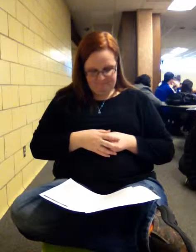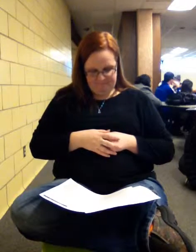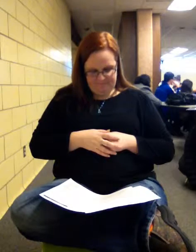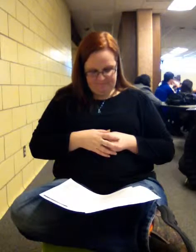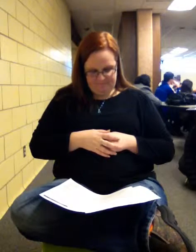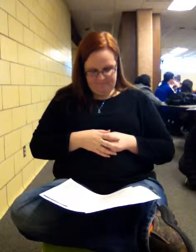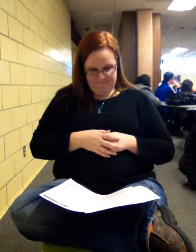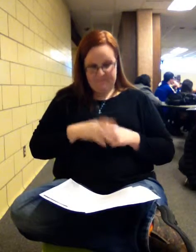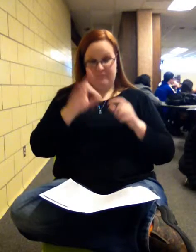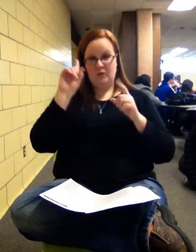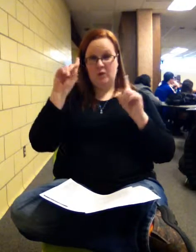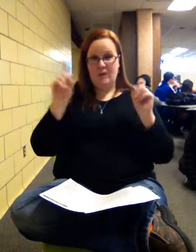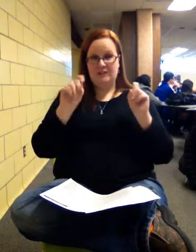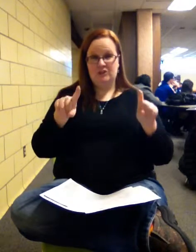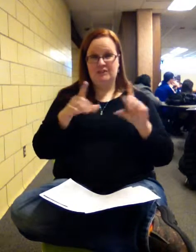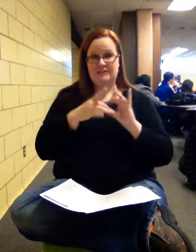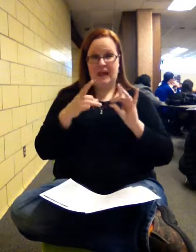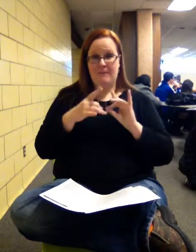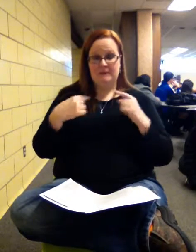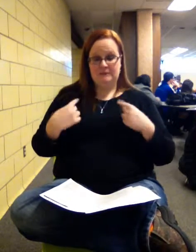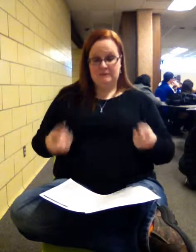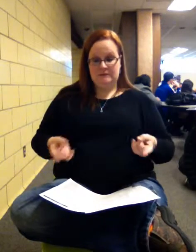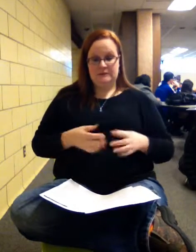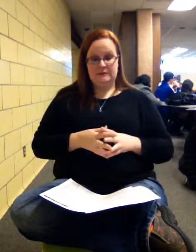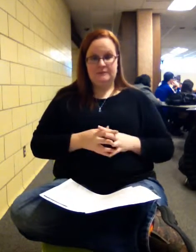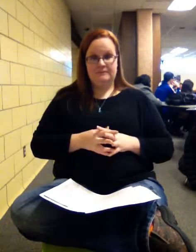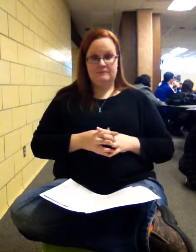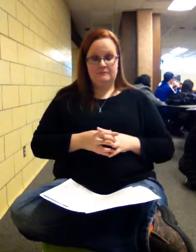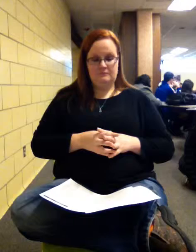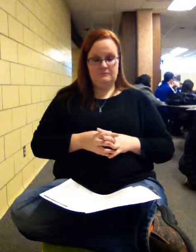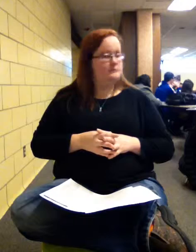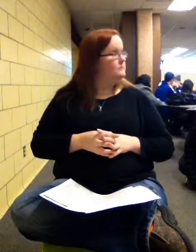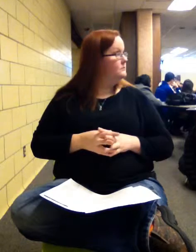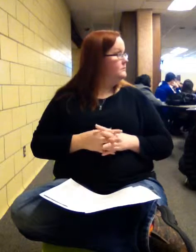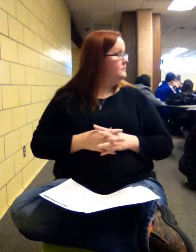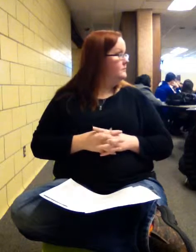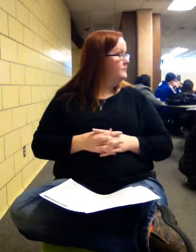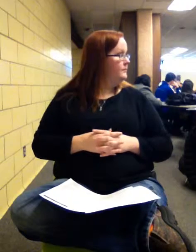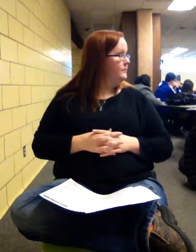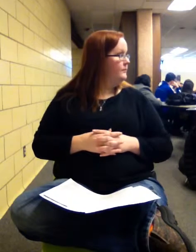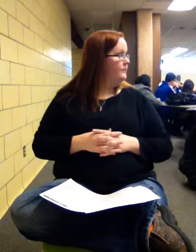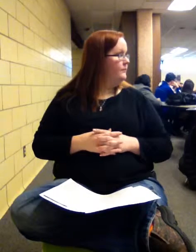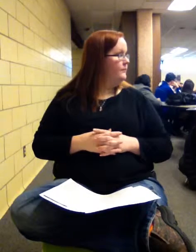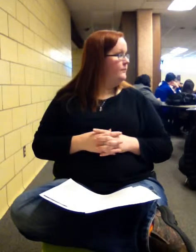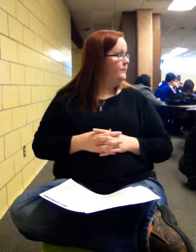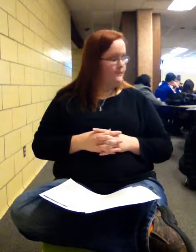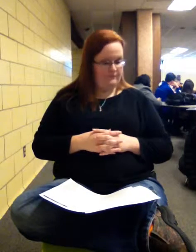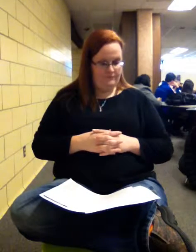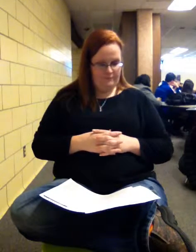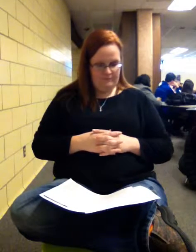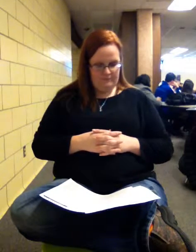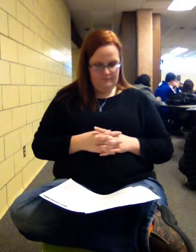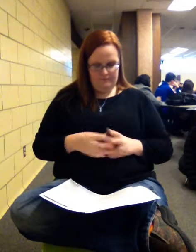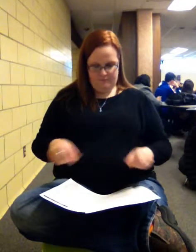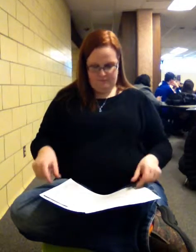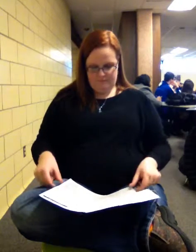Questions or comments so far? I'm going to show you. Go ahead. So far, 11, 13, and 14, we use EBT as the